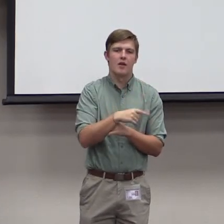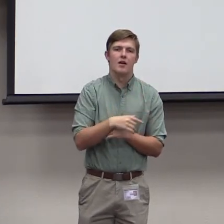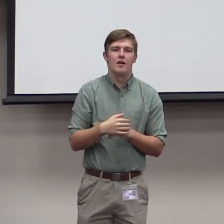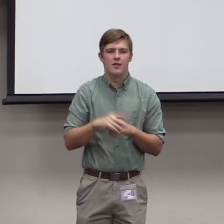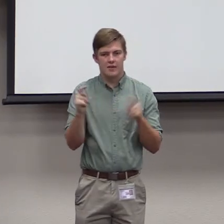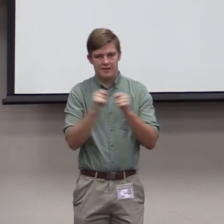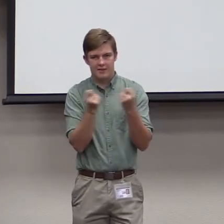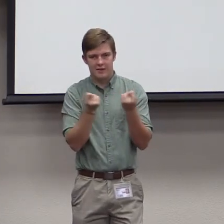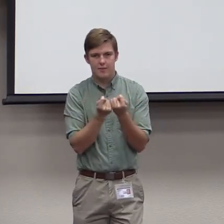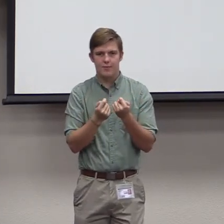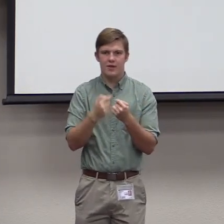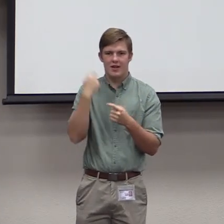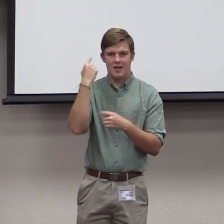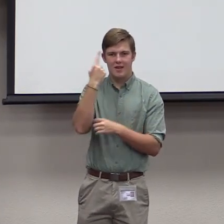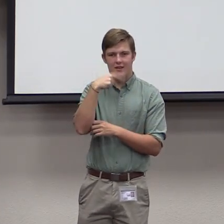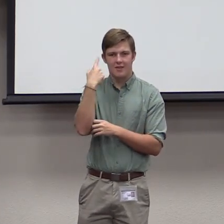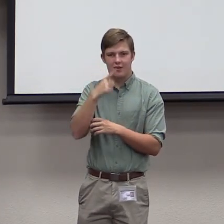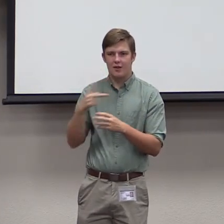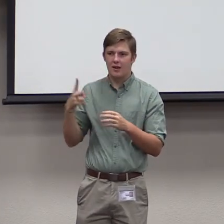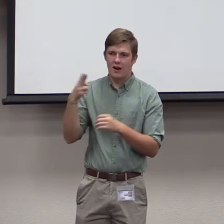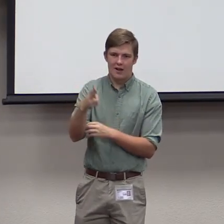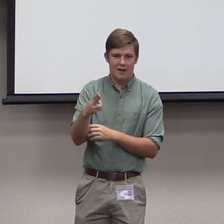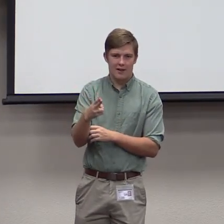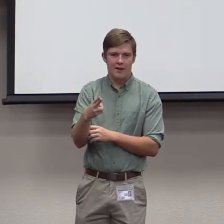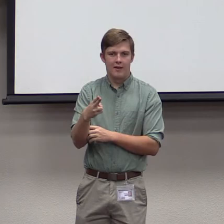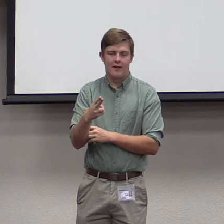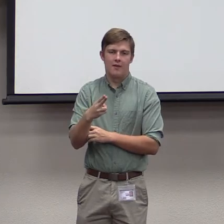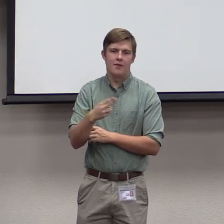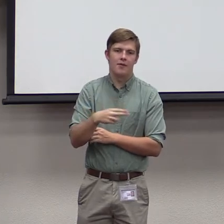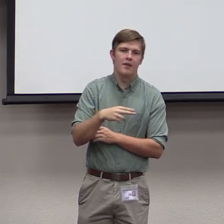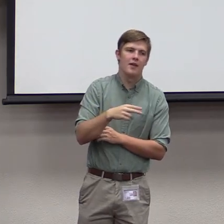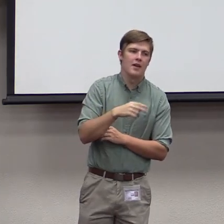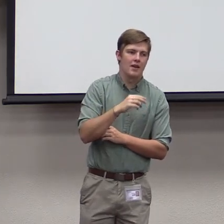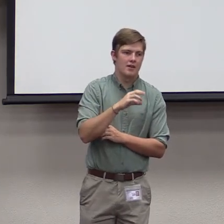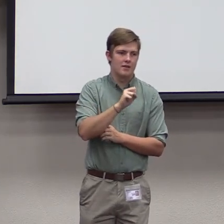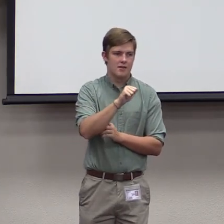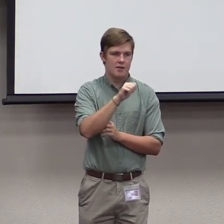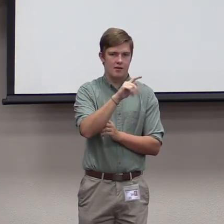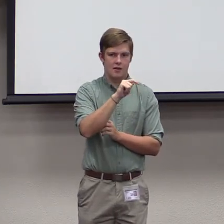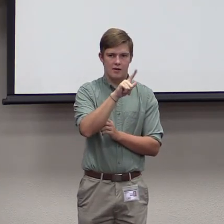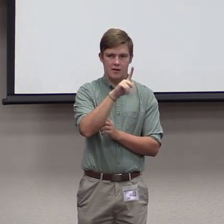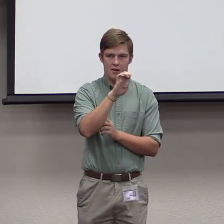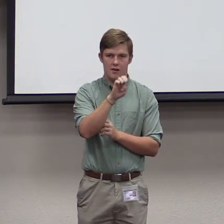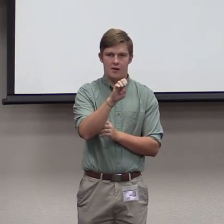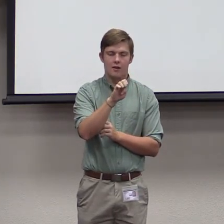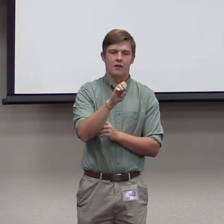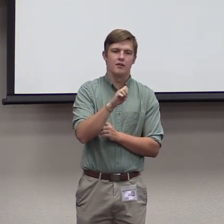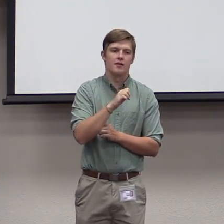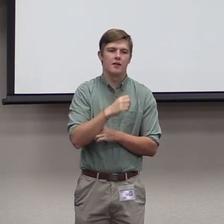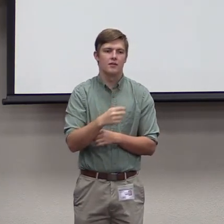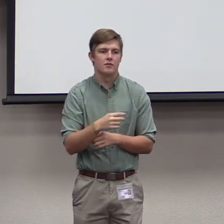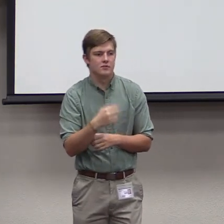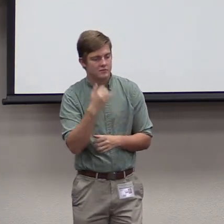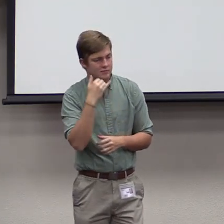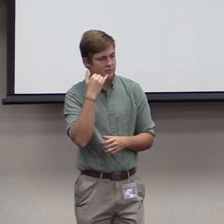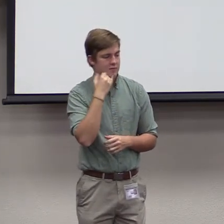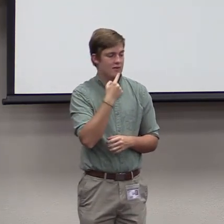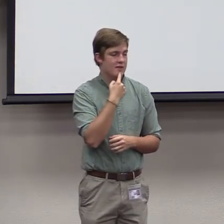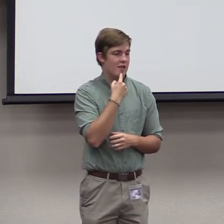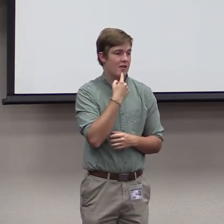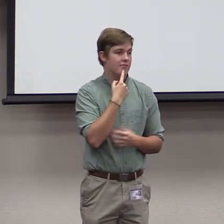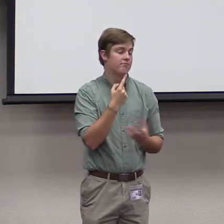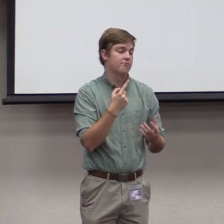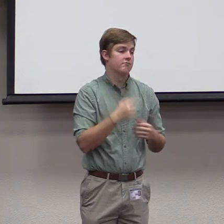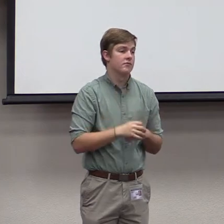him, and the Seattle Seahawks call him on the phone and say, "We'll give you an eighth round draft pick for your